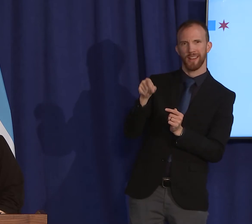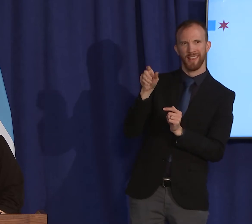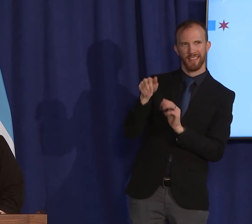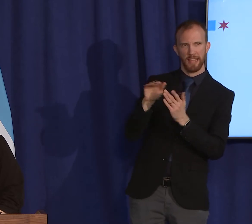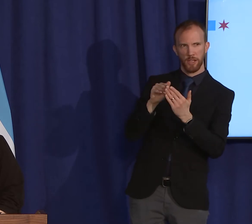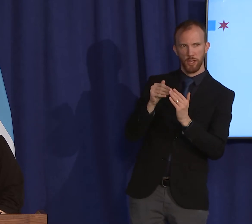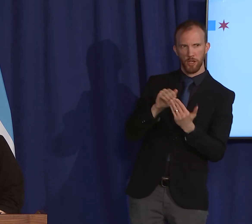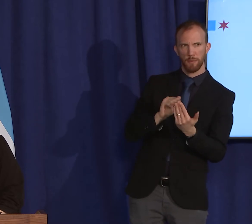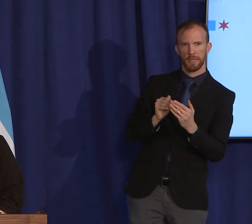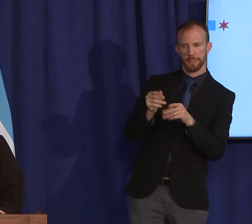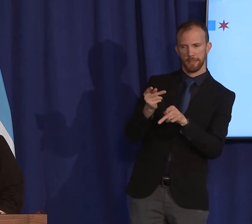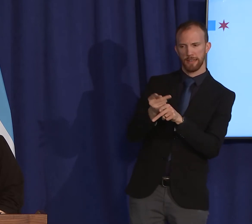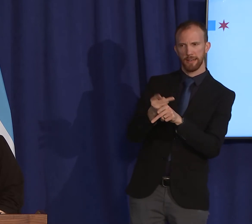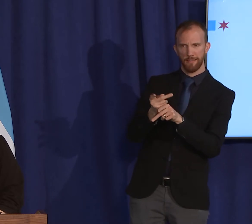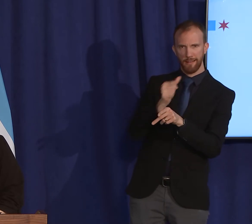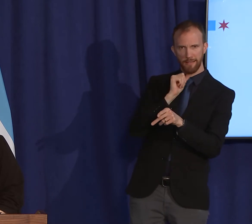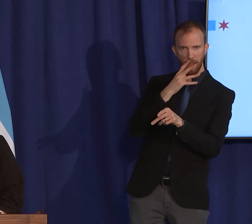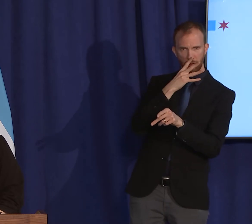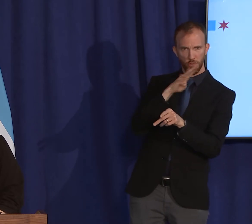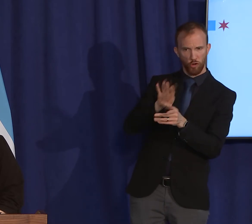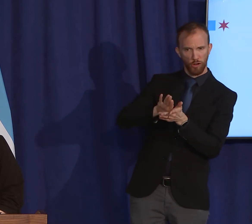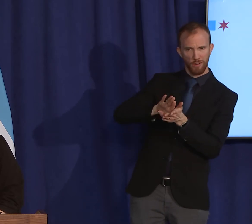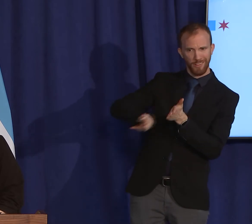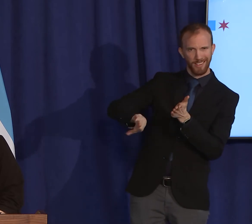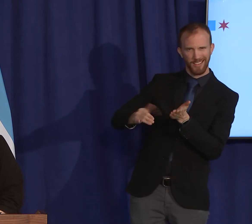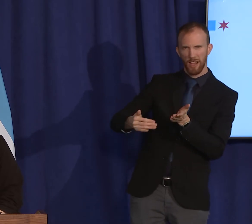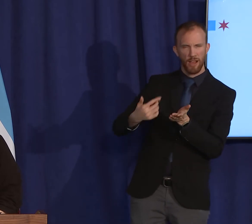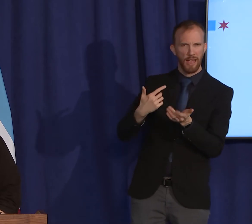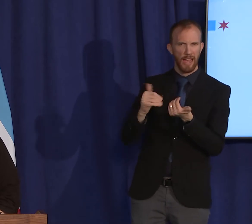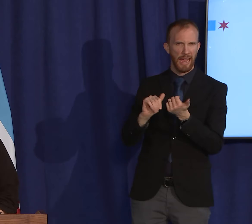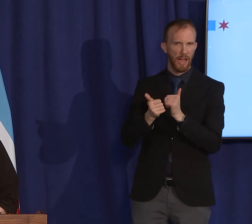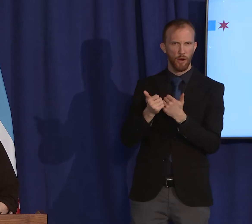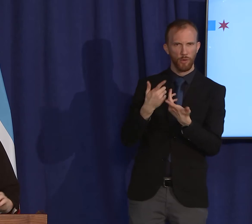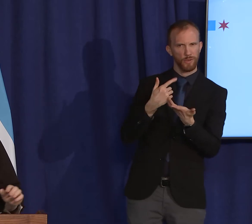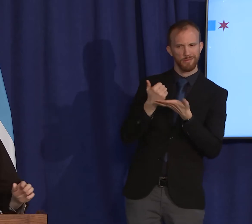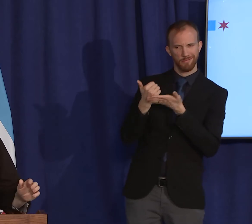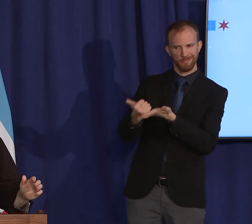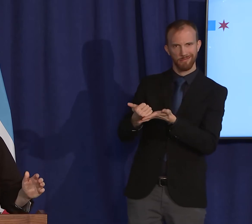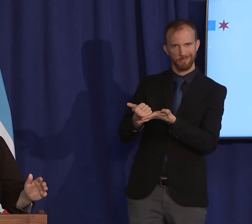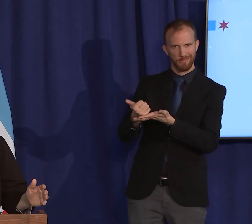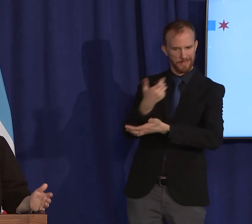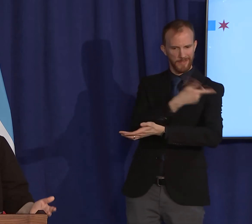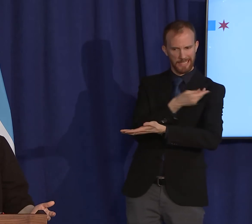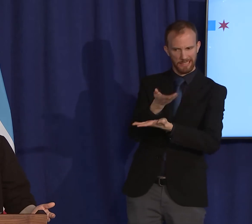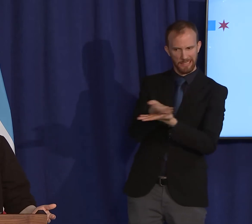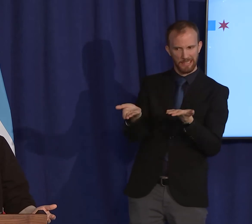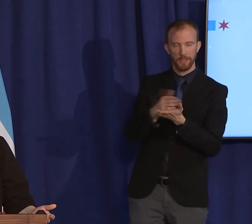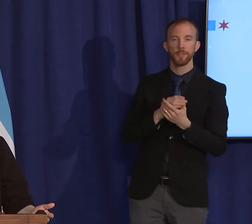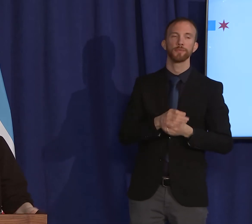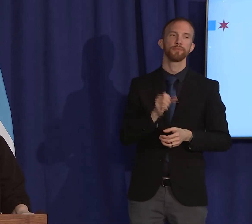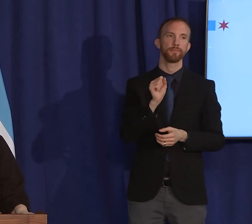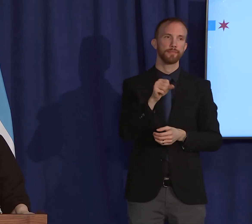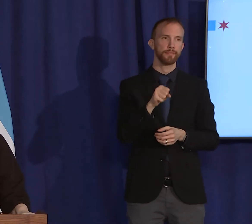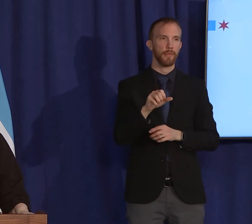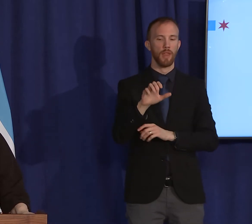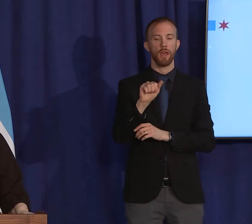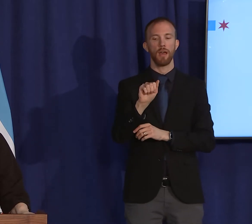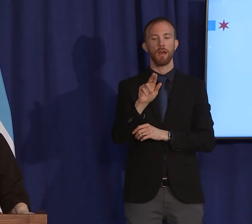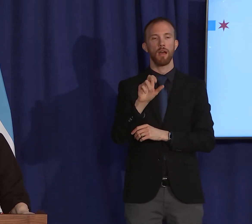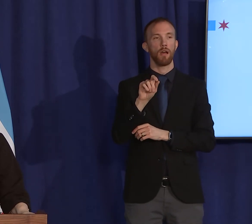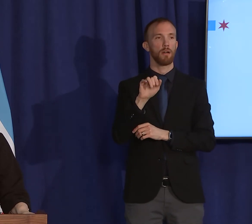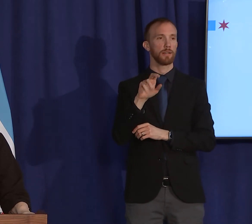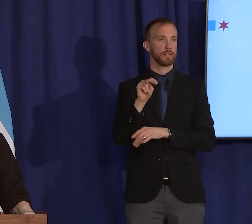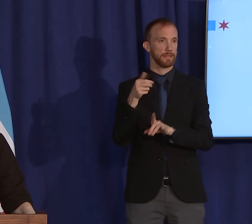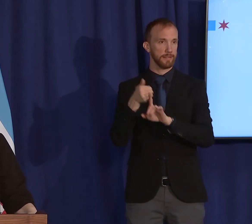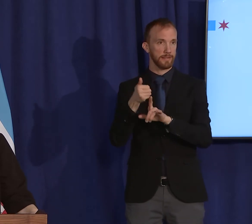community, hard-hit community, is not being ignored now, and what's covering for this. Yeah, absolutely. So, Austin already was a